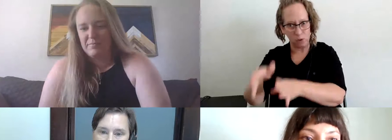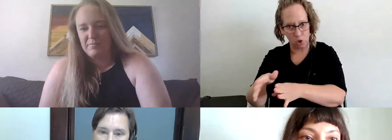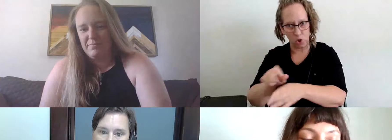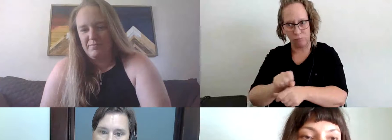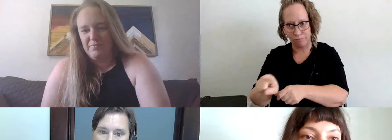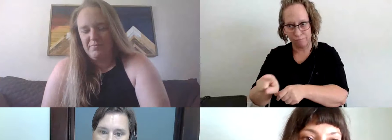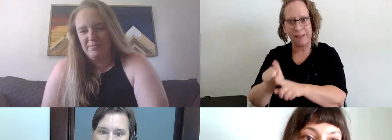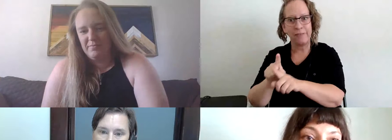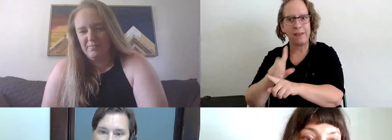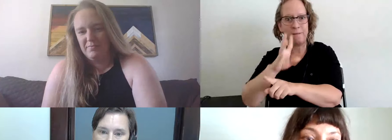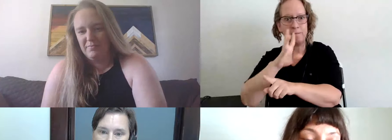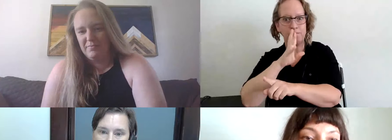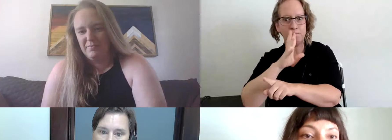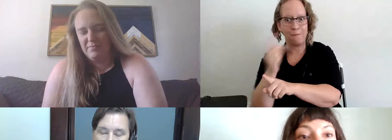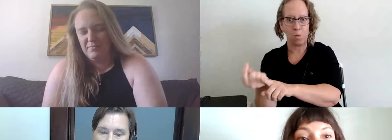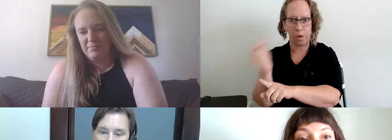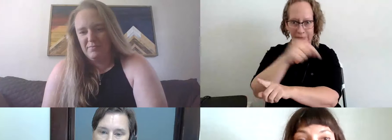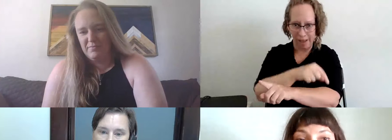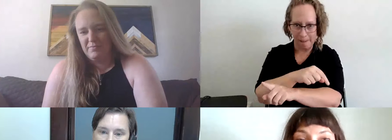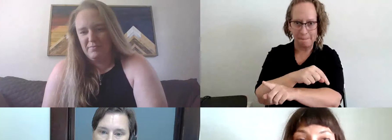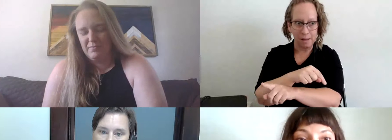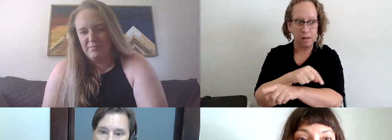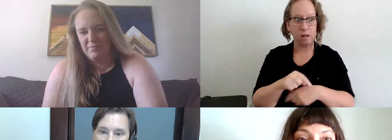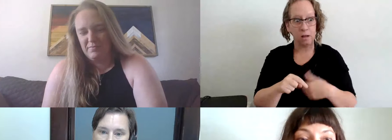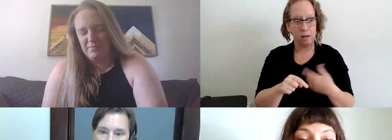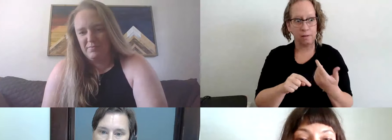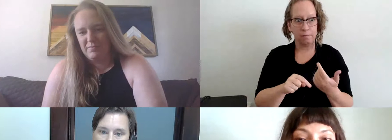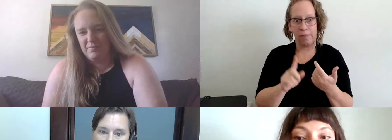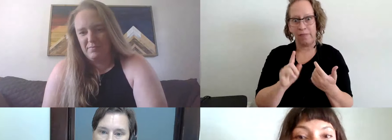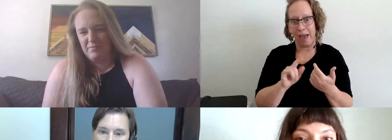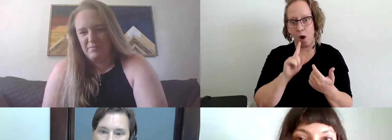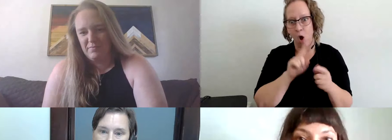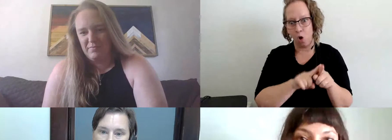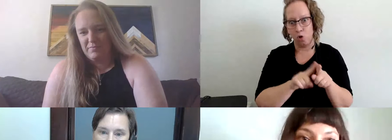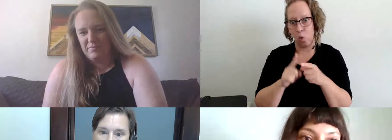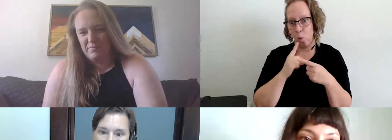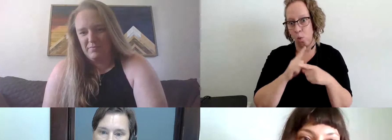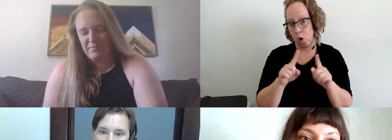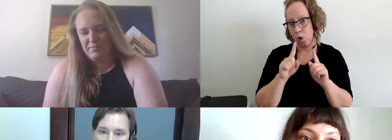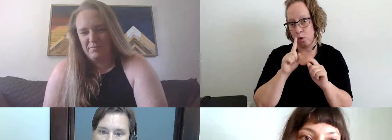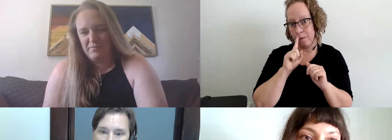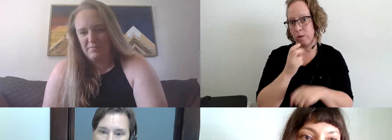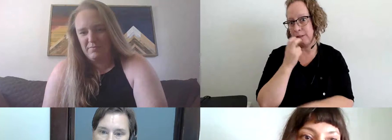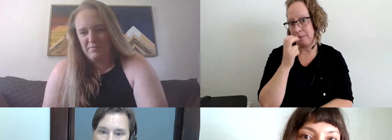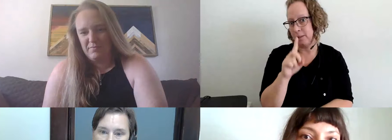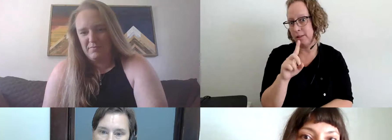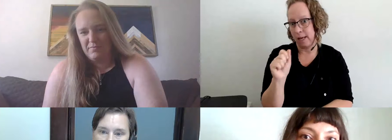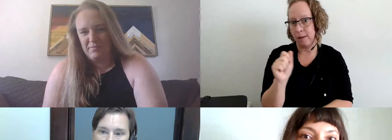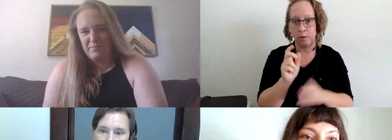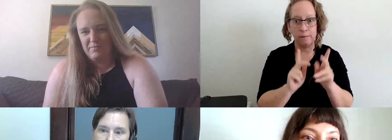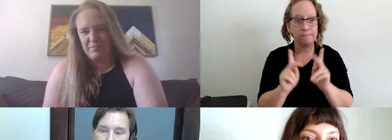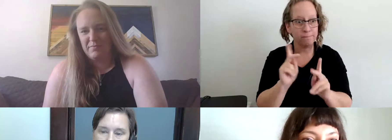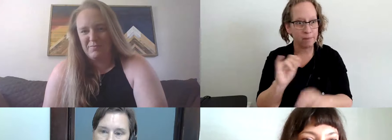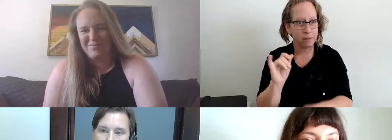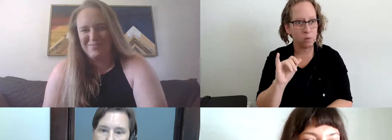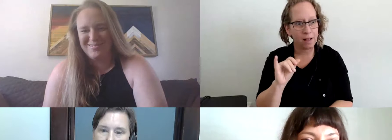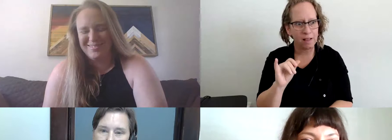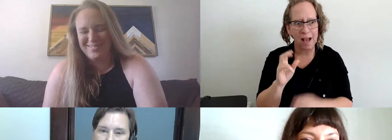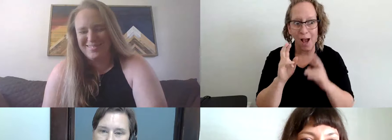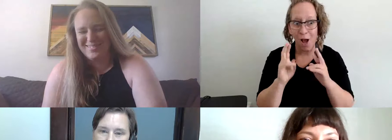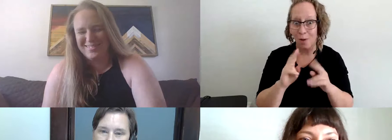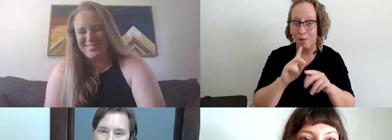and the captioner can voice for that person, which actually ends up working also for speech disabled individuals. I hope